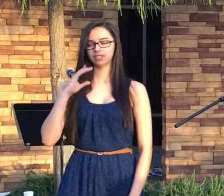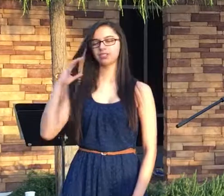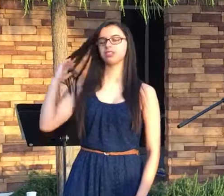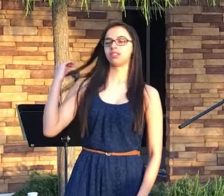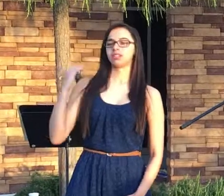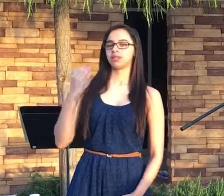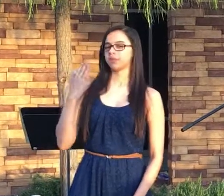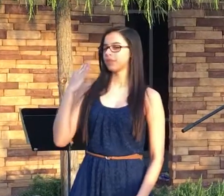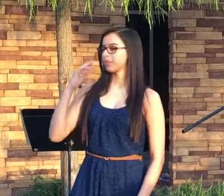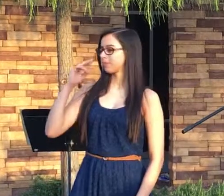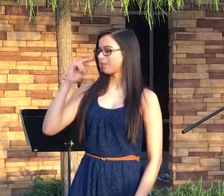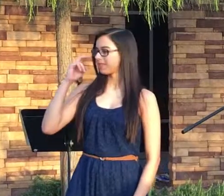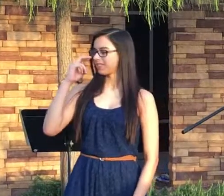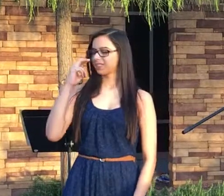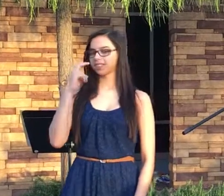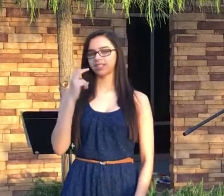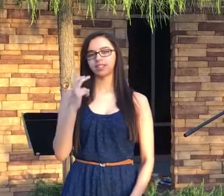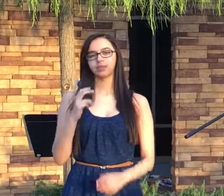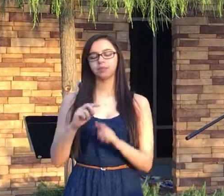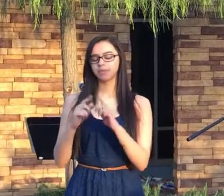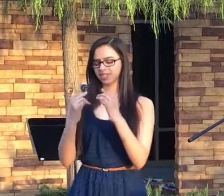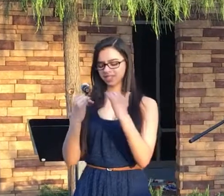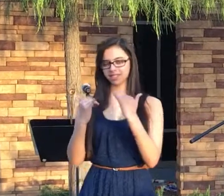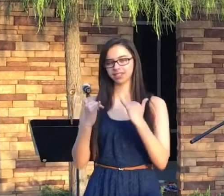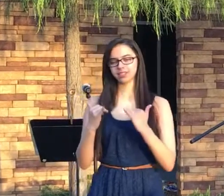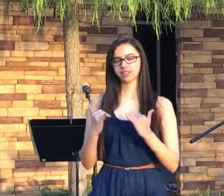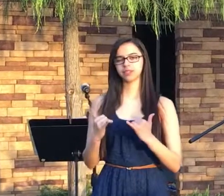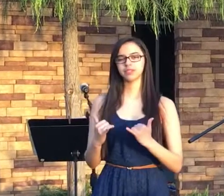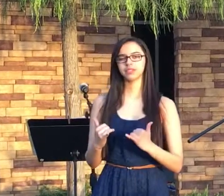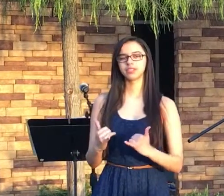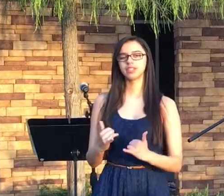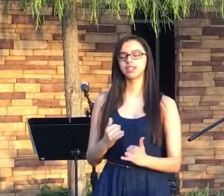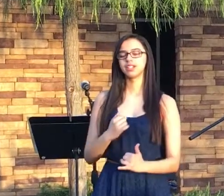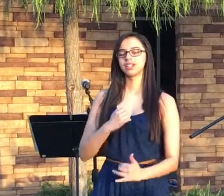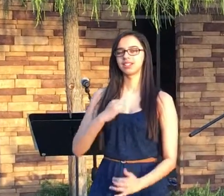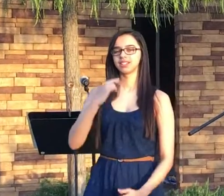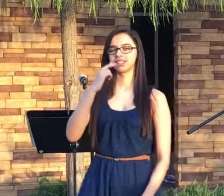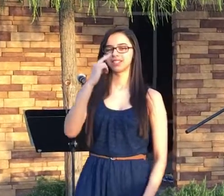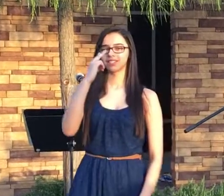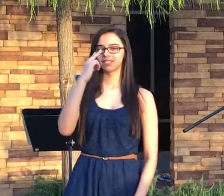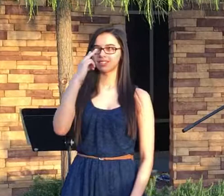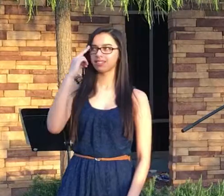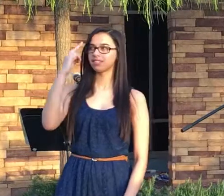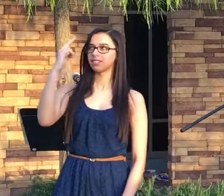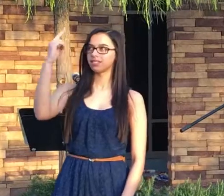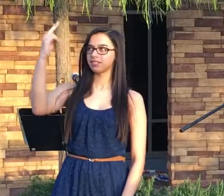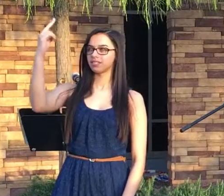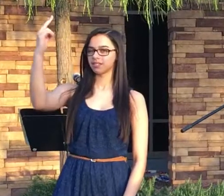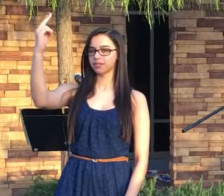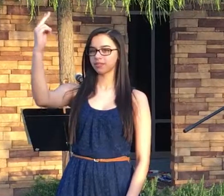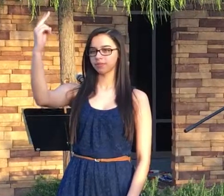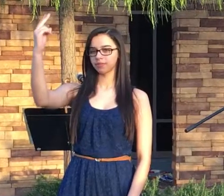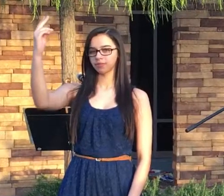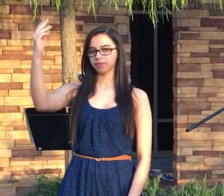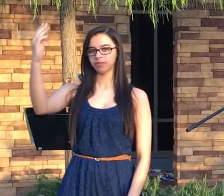found. Was blind, but now I see.